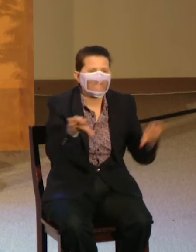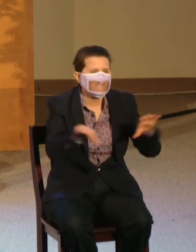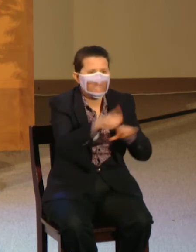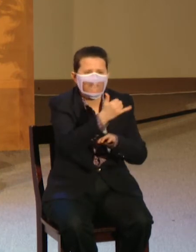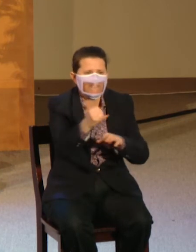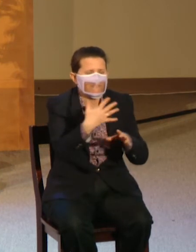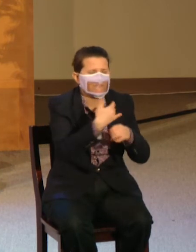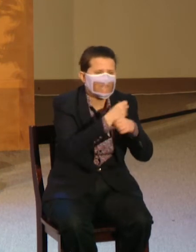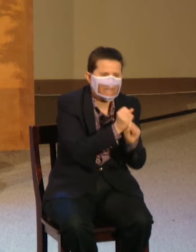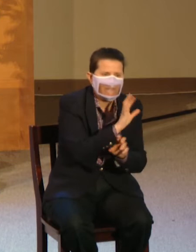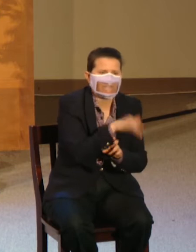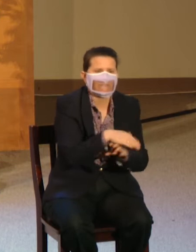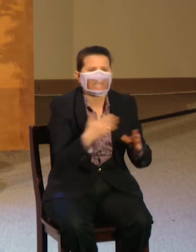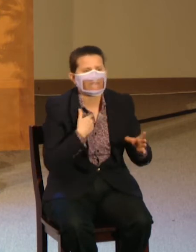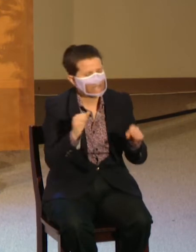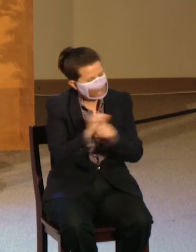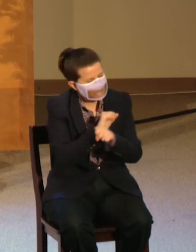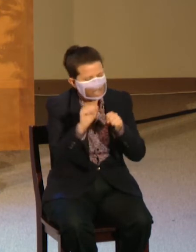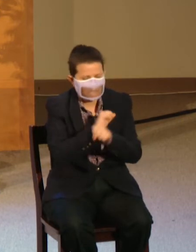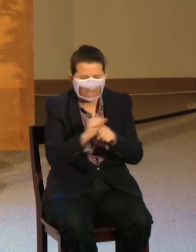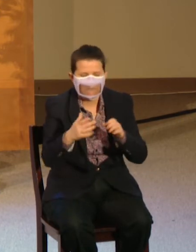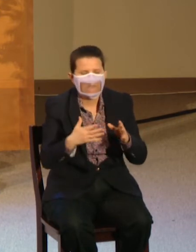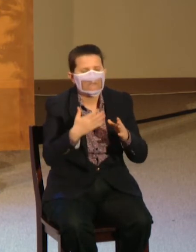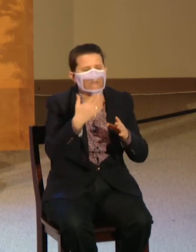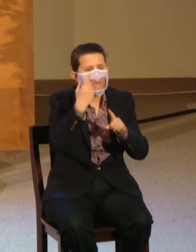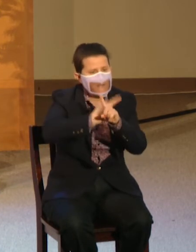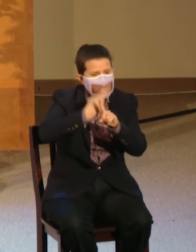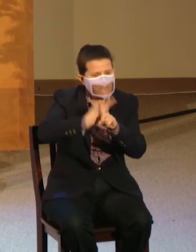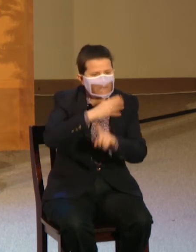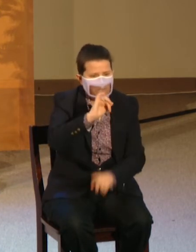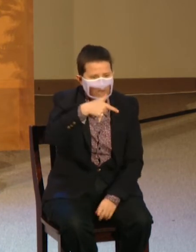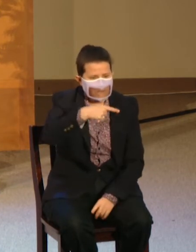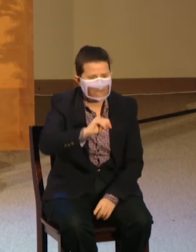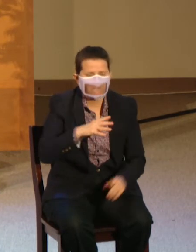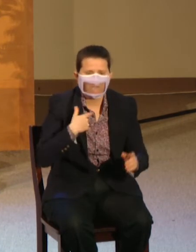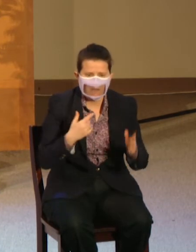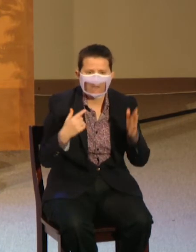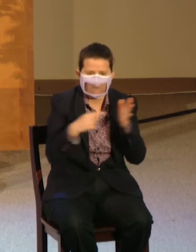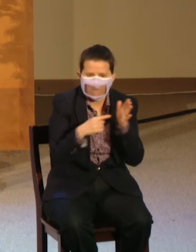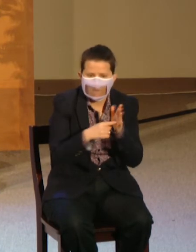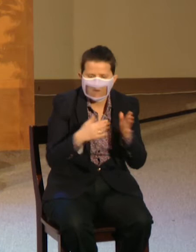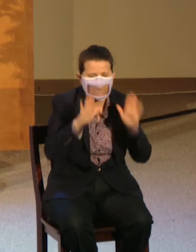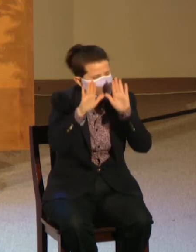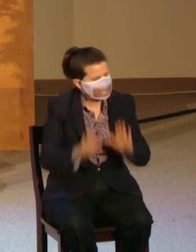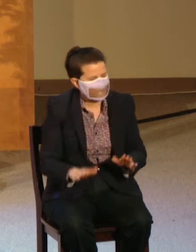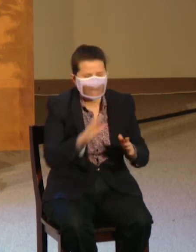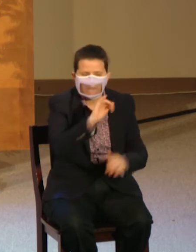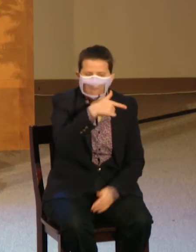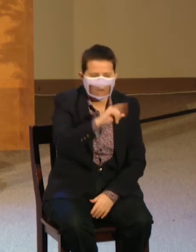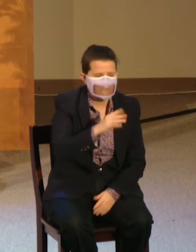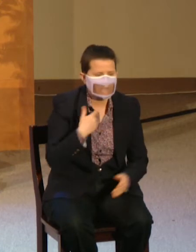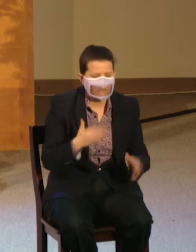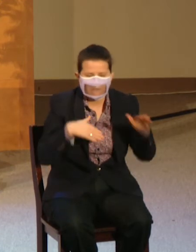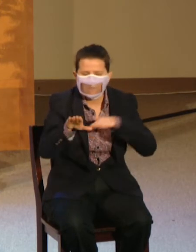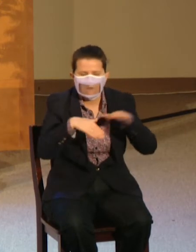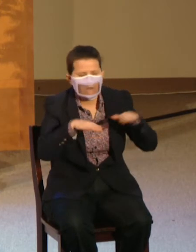desire in my heart, went about doing my work, rented an apartment downtown that I could afford. It was a great little apartment. It allowed me to walk to town